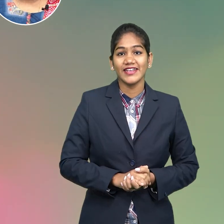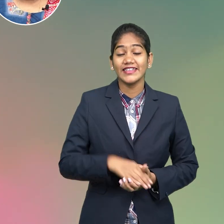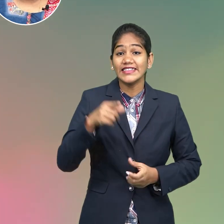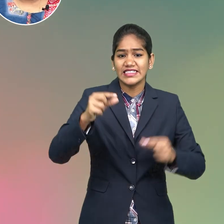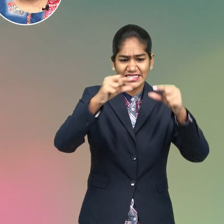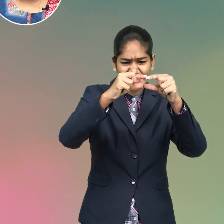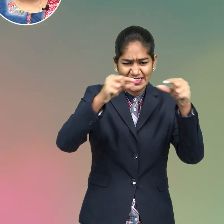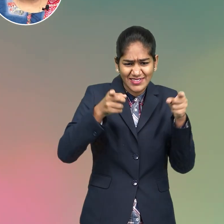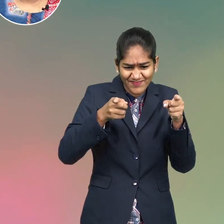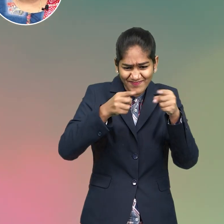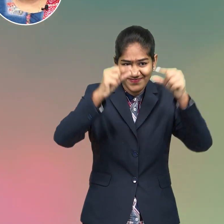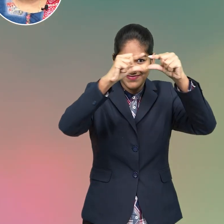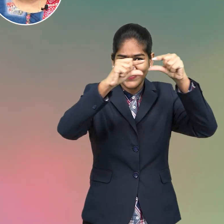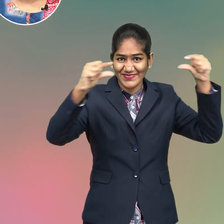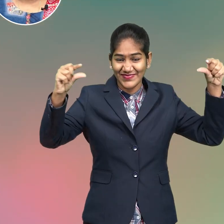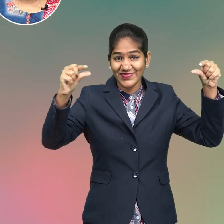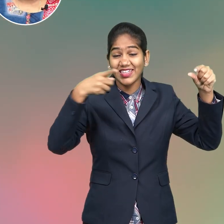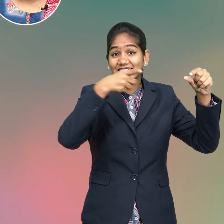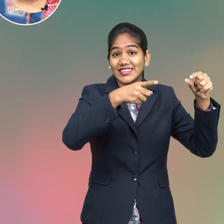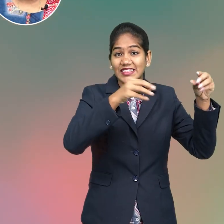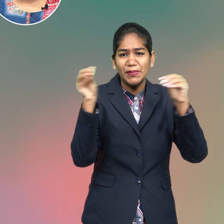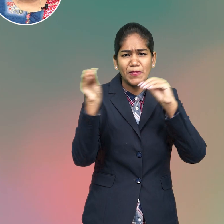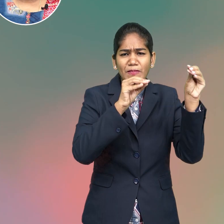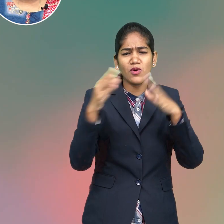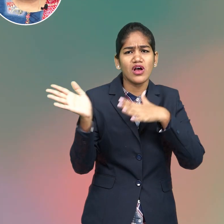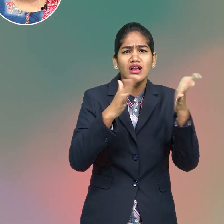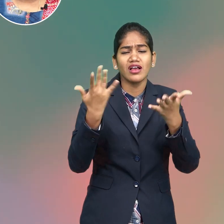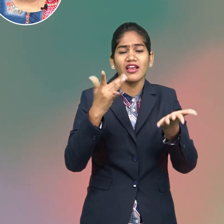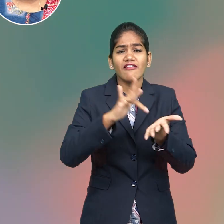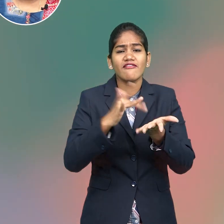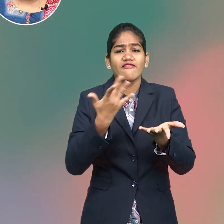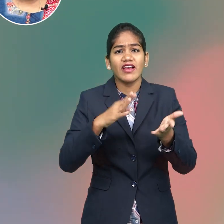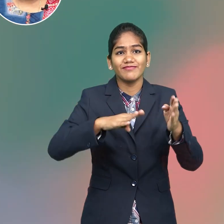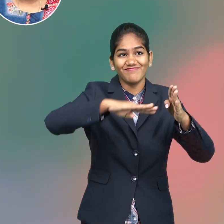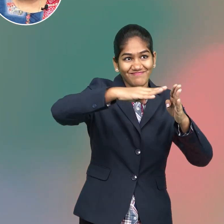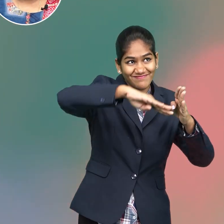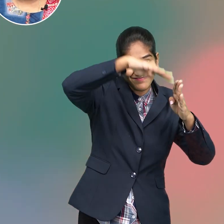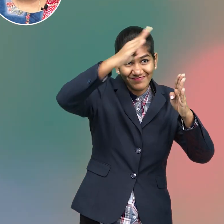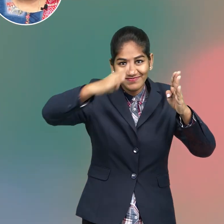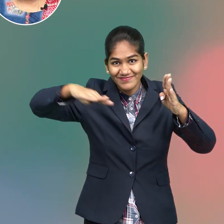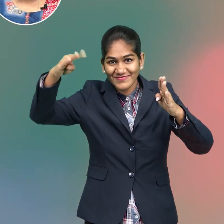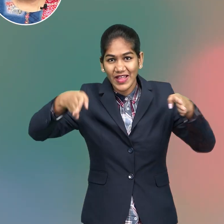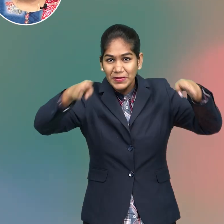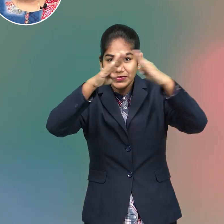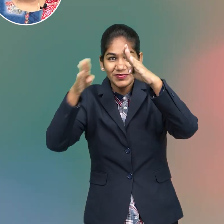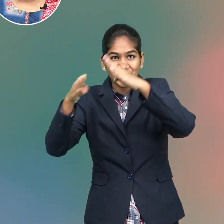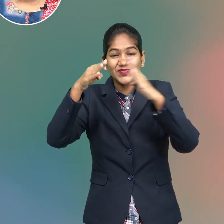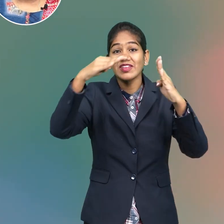A narrow band of swiftly moving air found at very high altitudes.